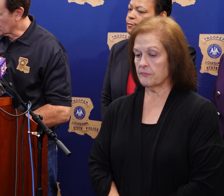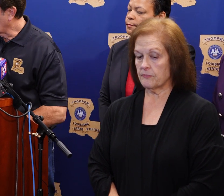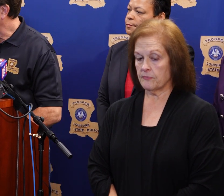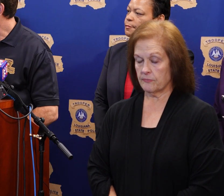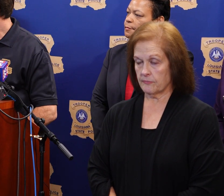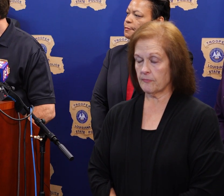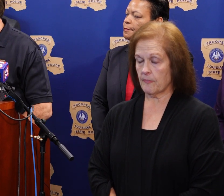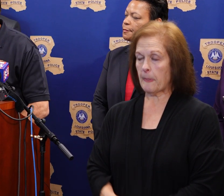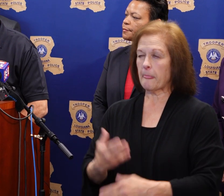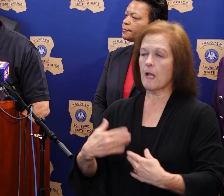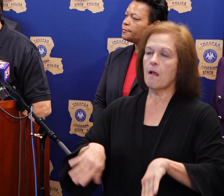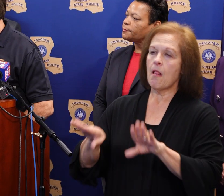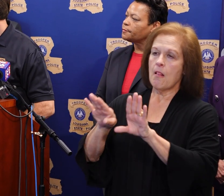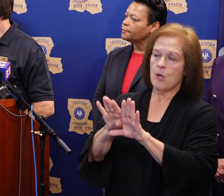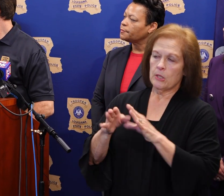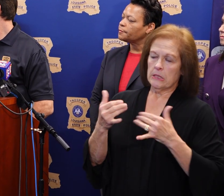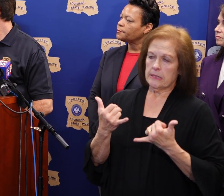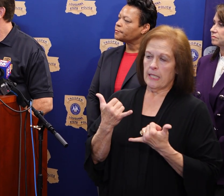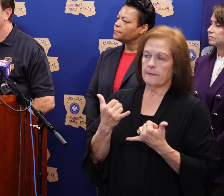In closing, I want to